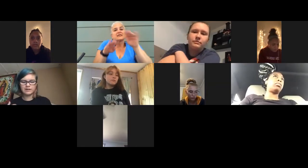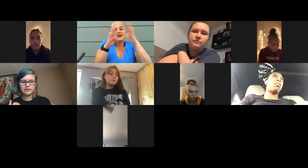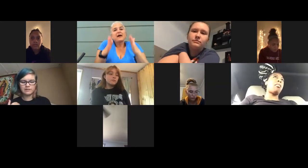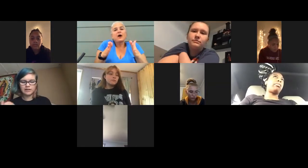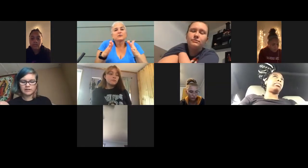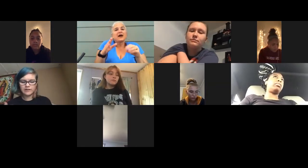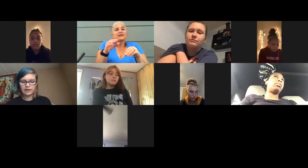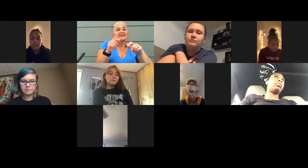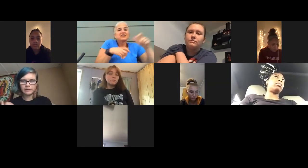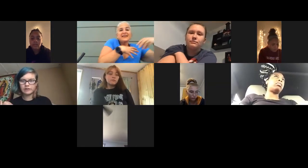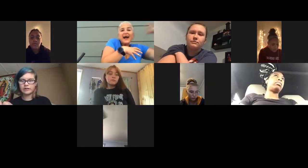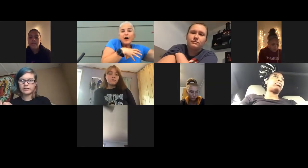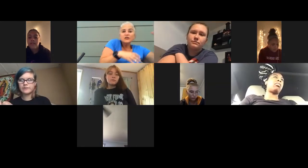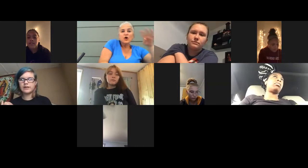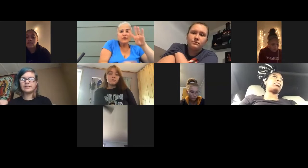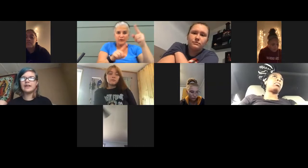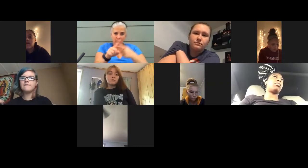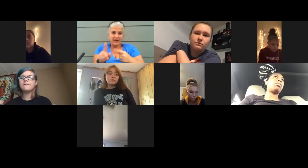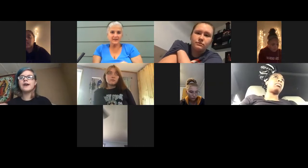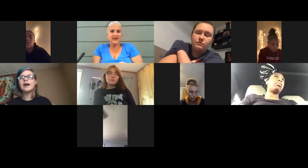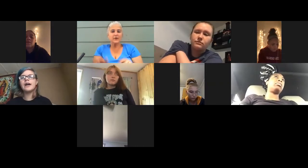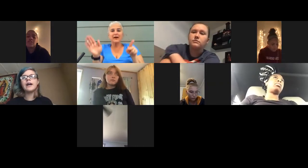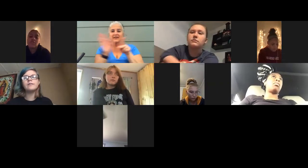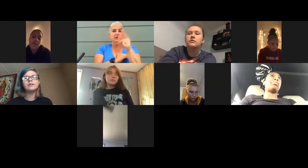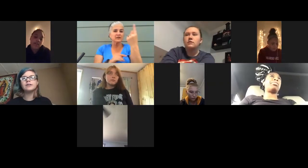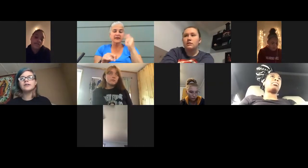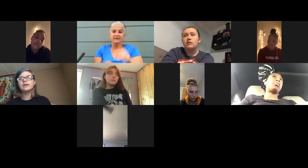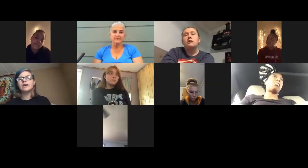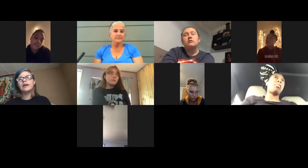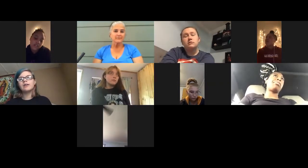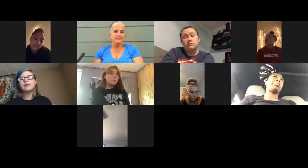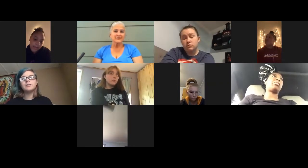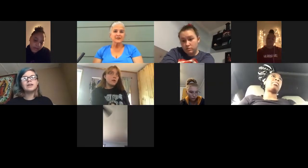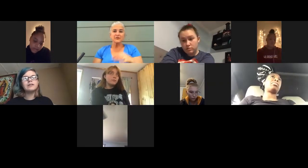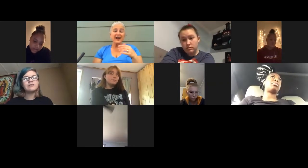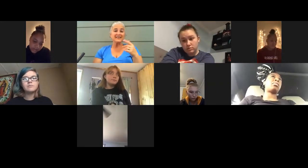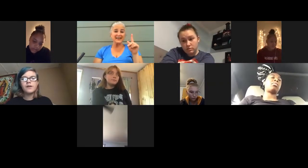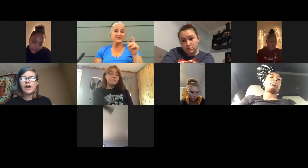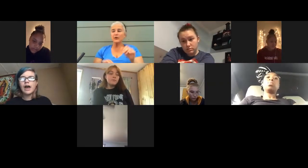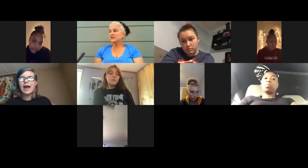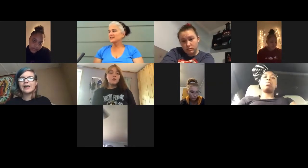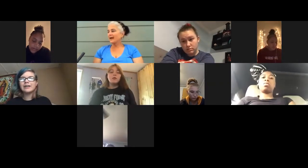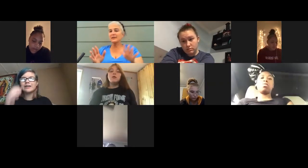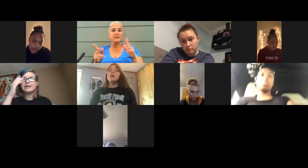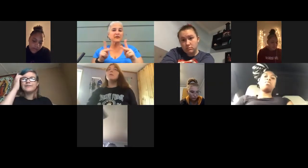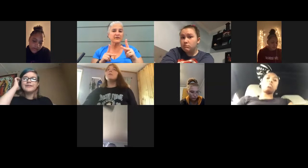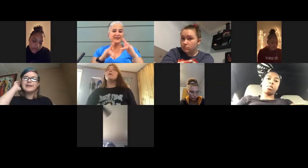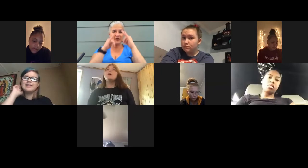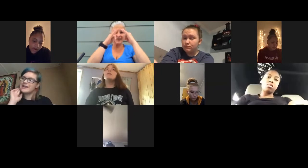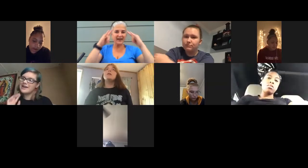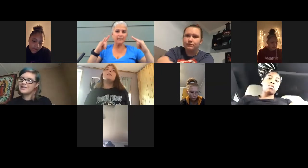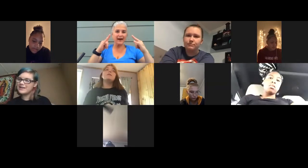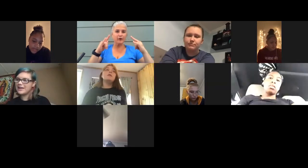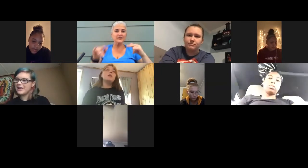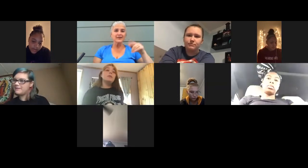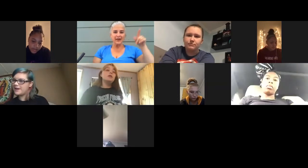families in the same house without getting to get out for 4 months, and they're about to kill somebody. So I did ask the question. I said, how many people have like